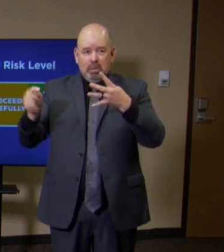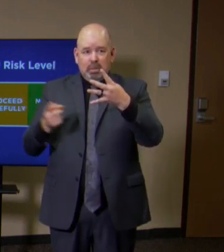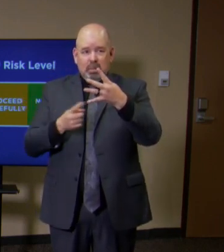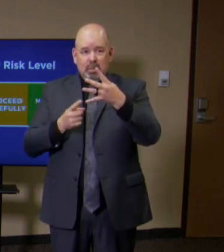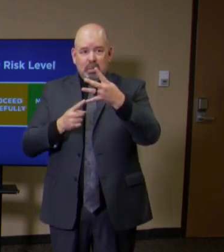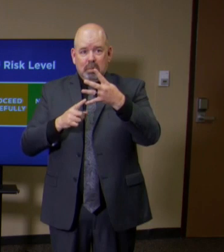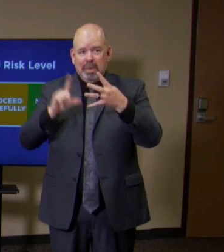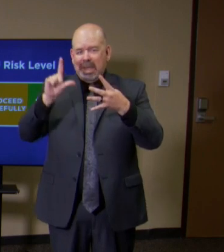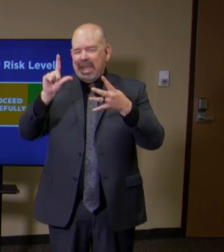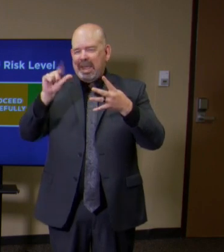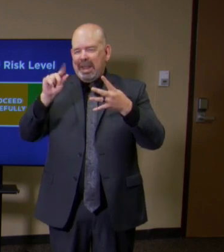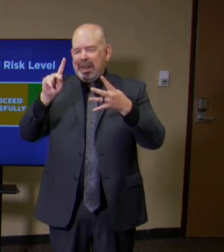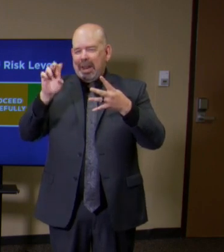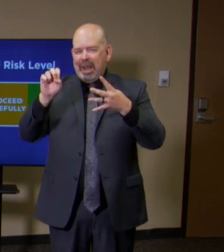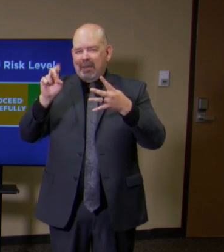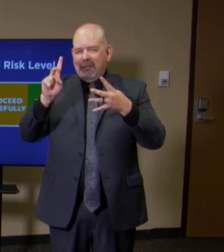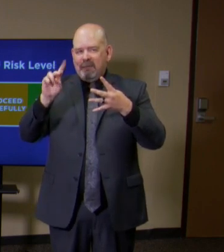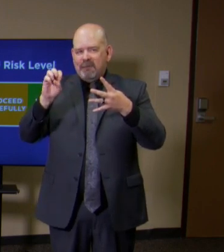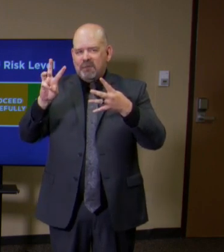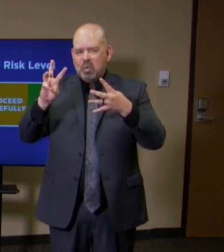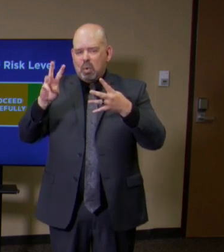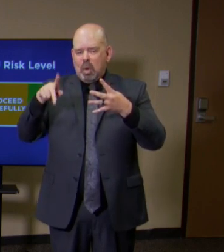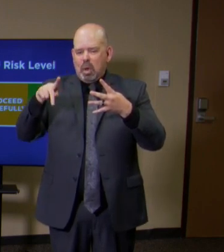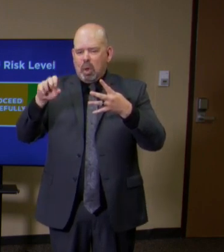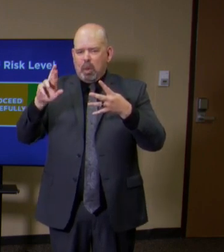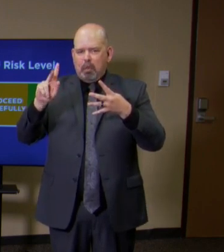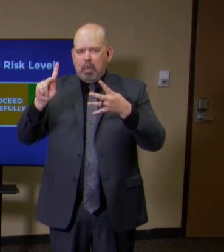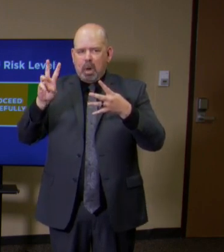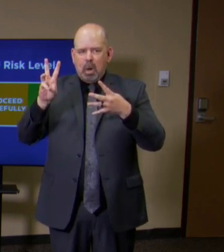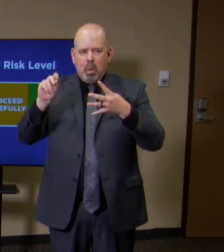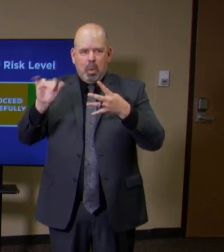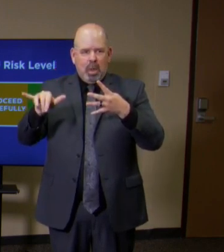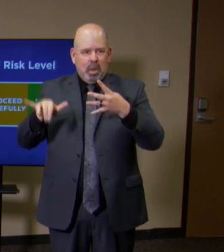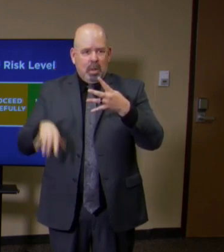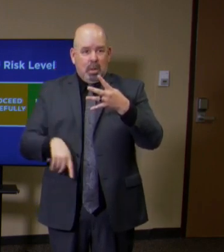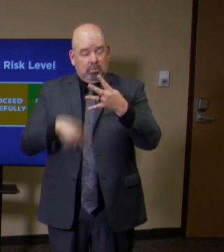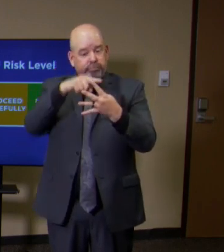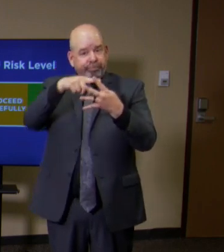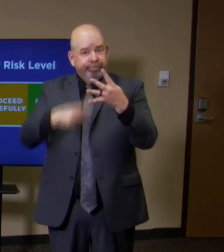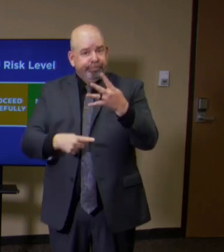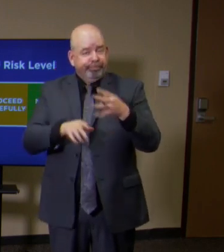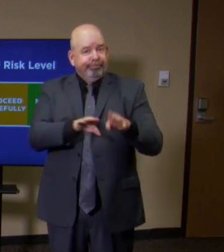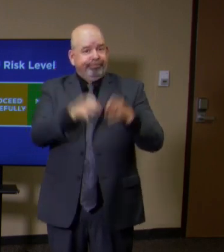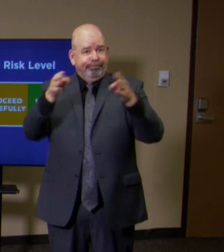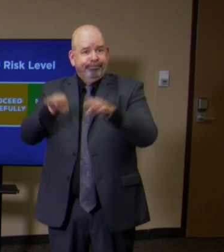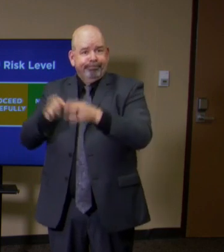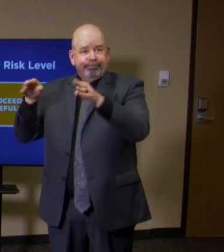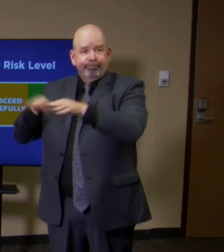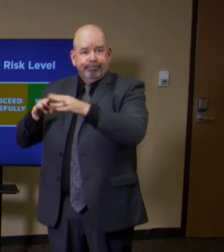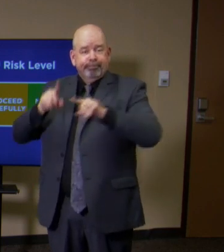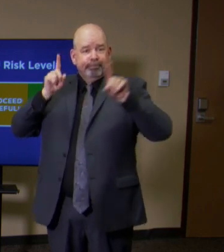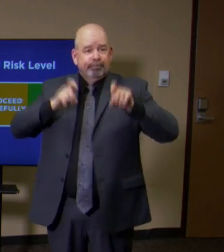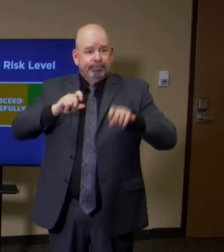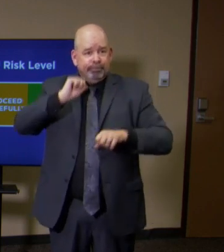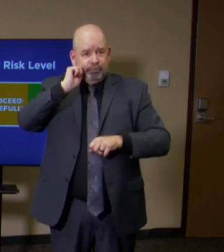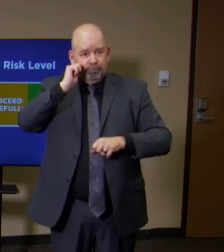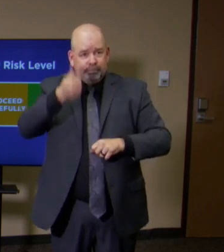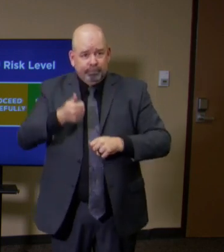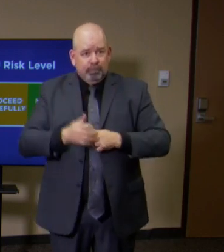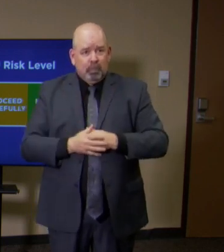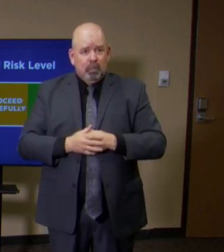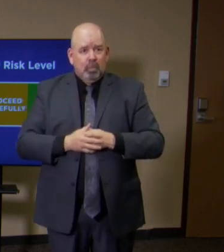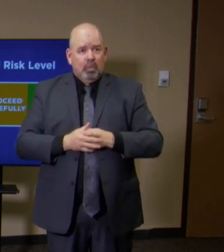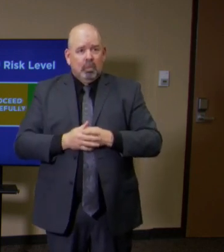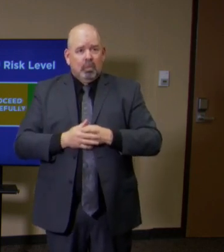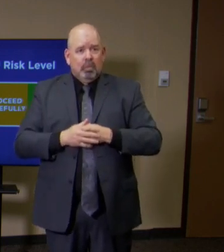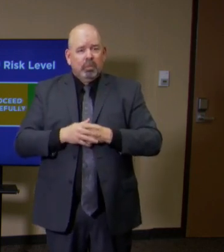Parkway. Now, these sites are supported by Walmart, eTrue North, and state and local officials to test anyone who meets